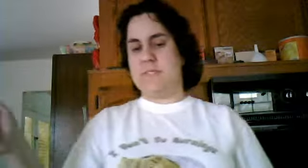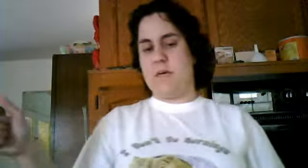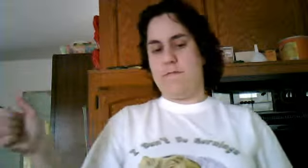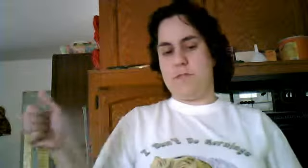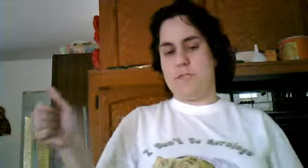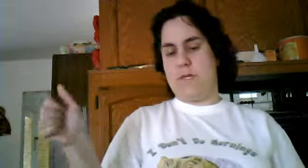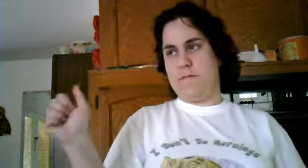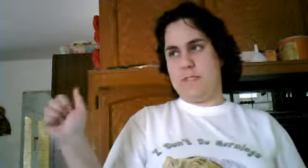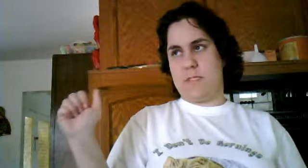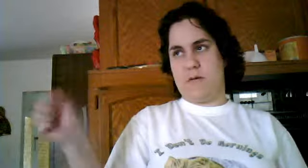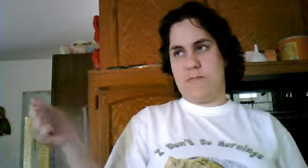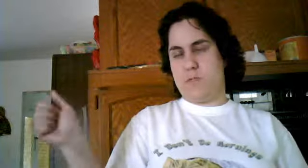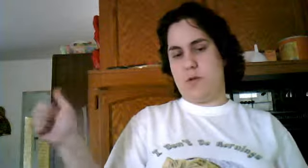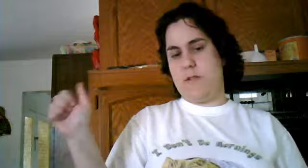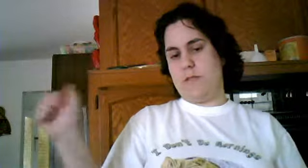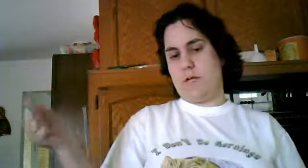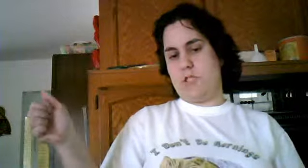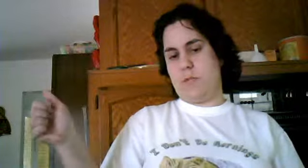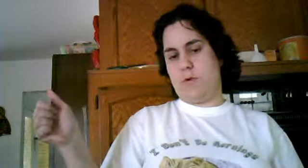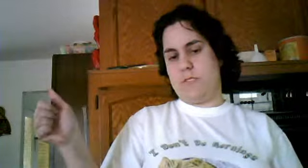Himself, herself, itself, just point in the direction of the person.